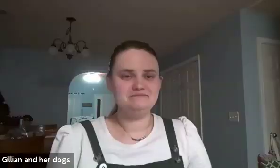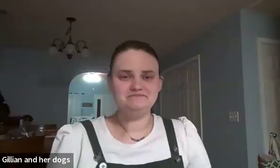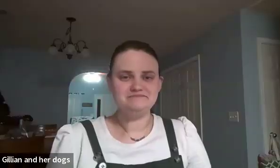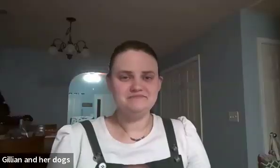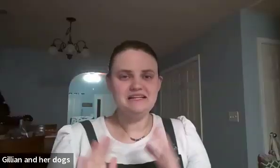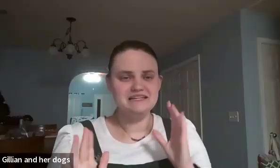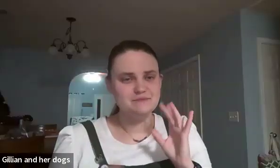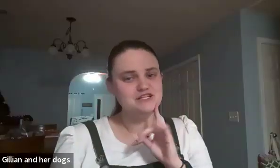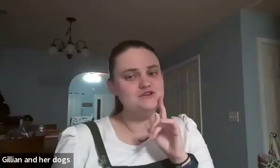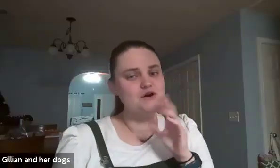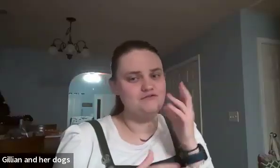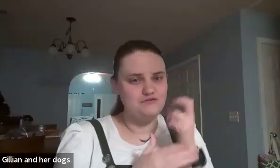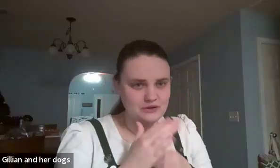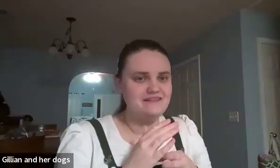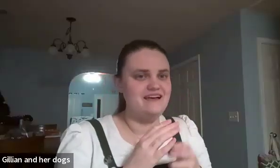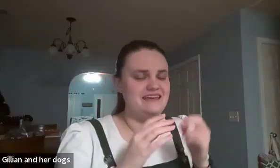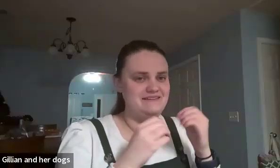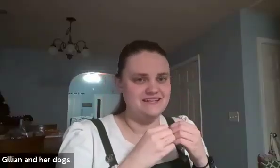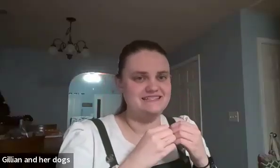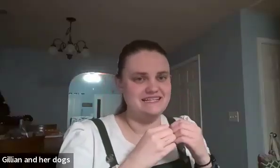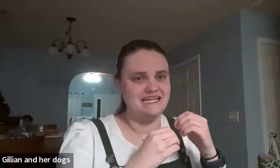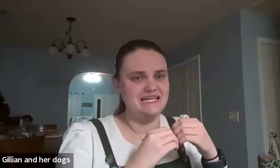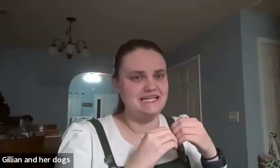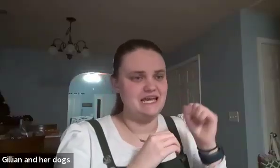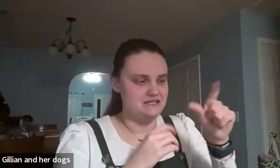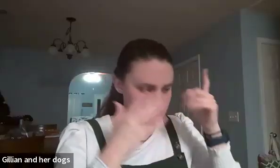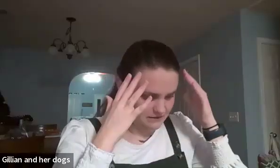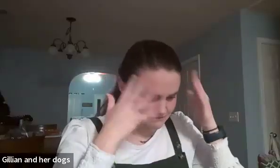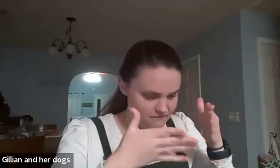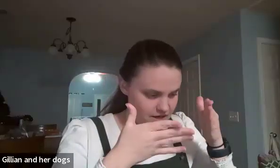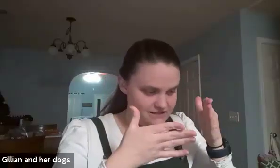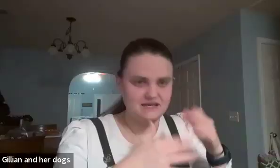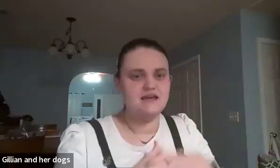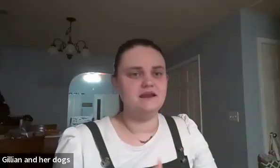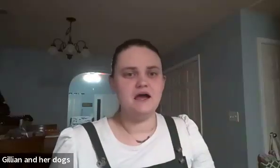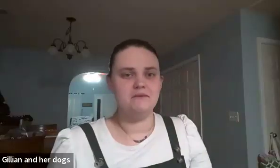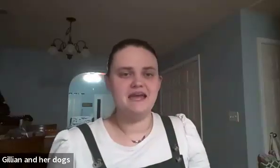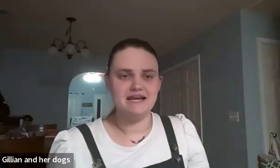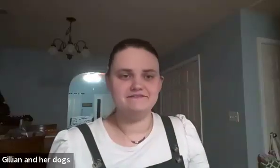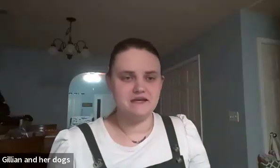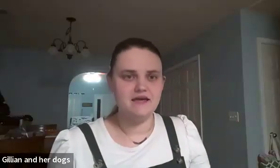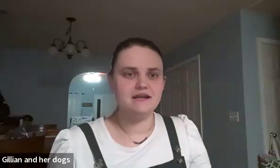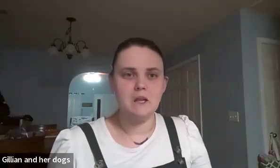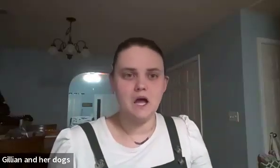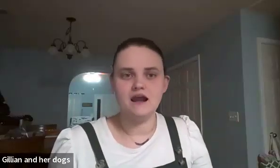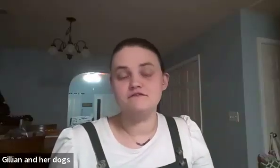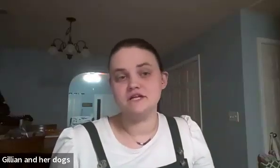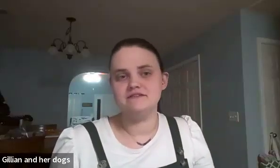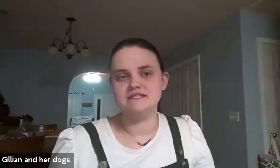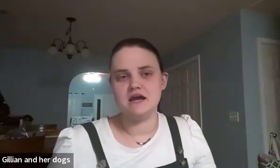Um, Especially if you go fully like invested in ASL like mindset. And I've done that a lot. I'll forget the